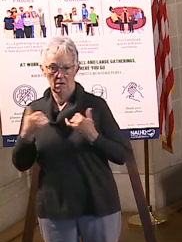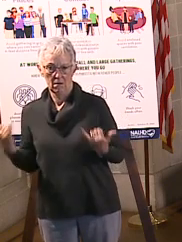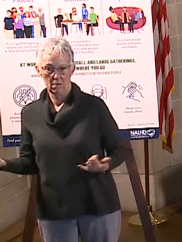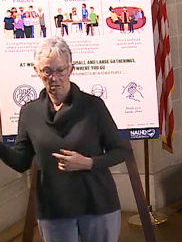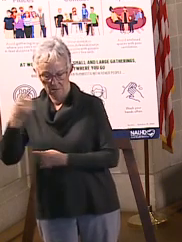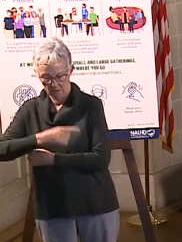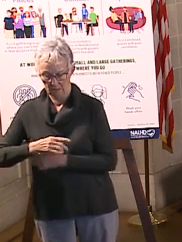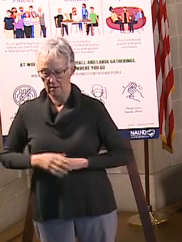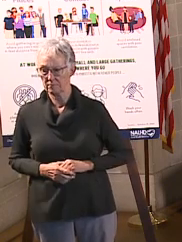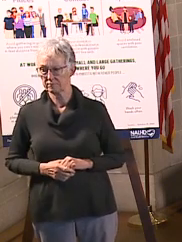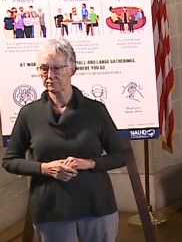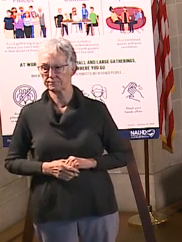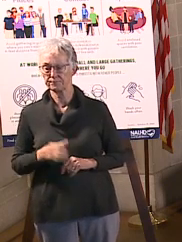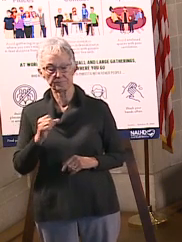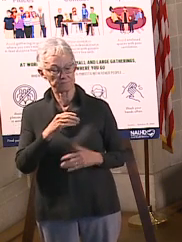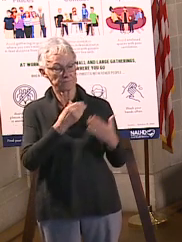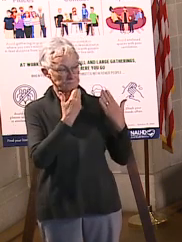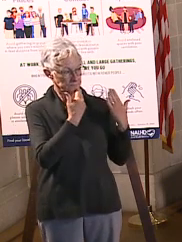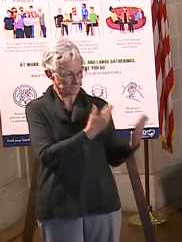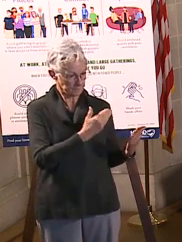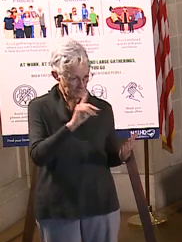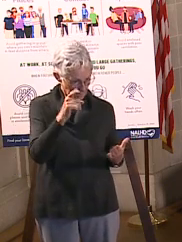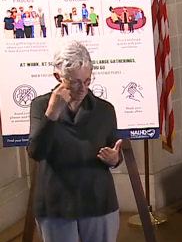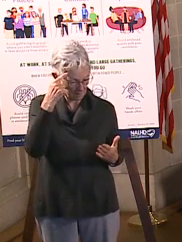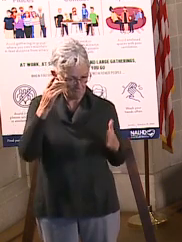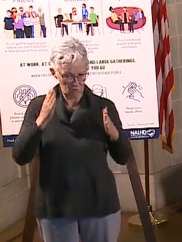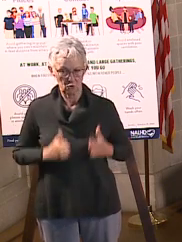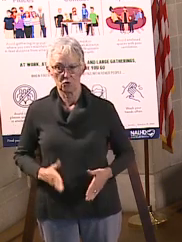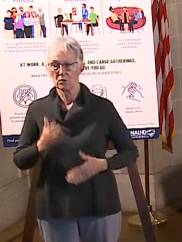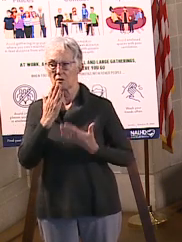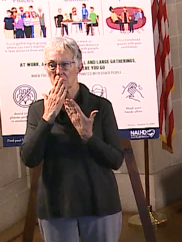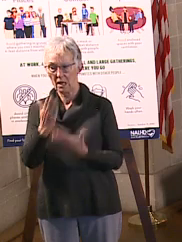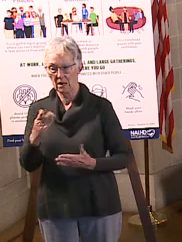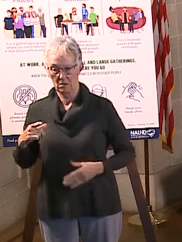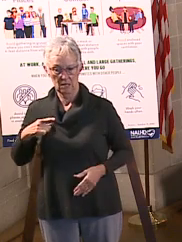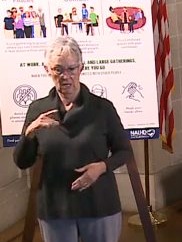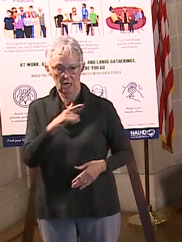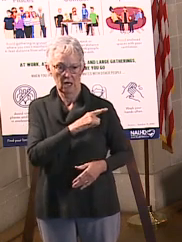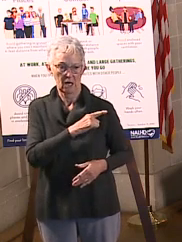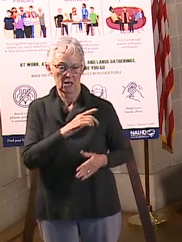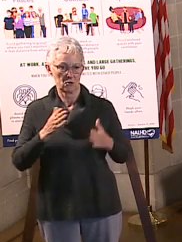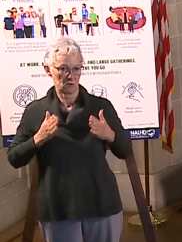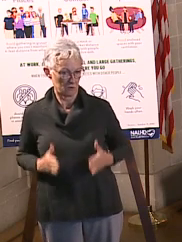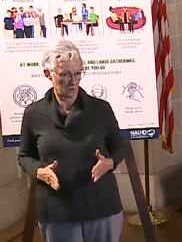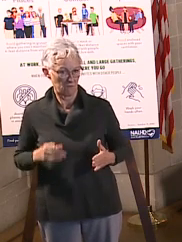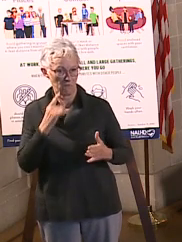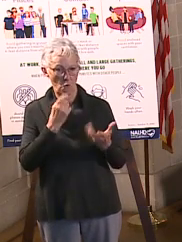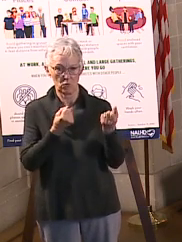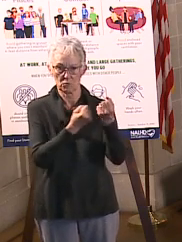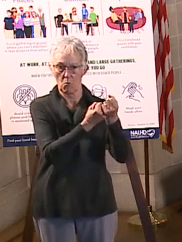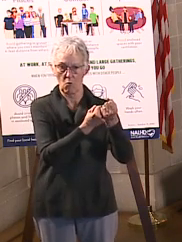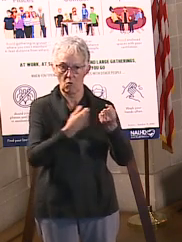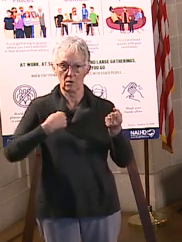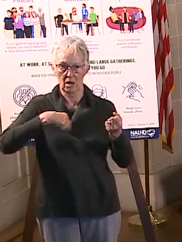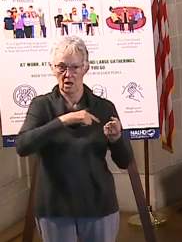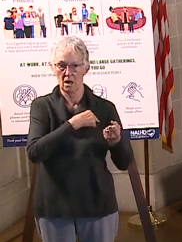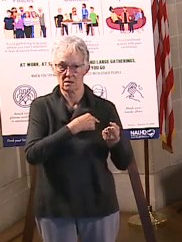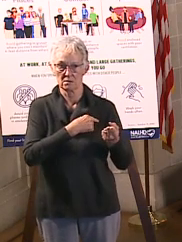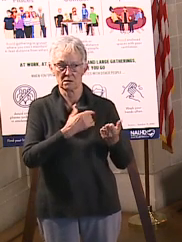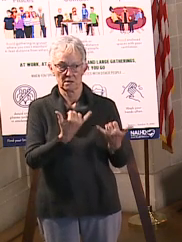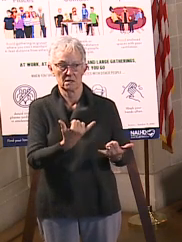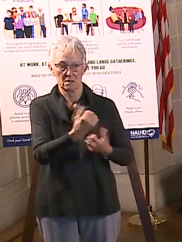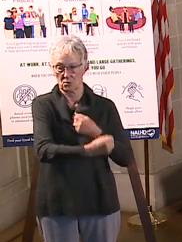governor, thank you to our legislators here in the state that had enough confidence in us to support us with our budget for this fiscal